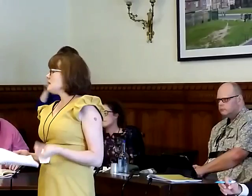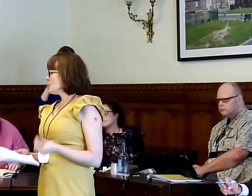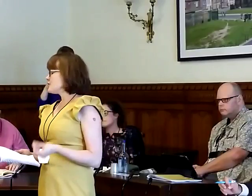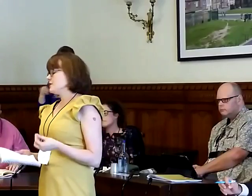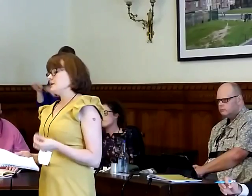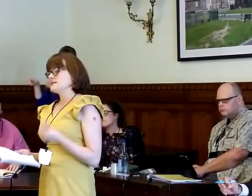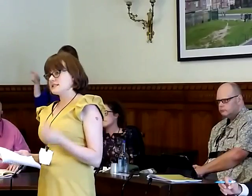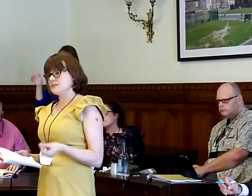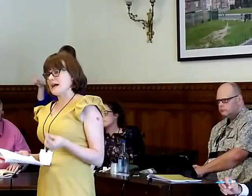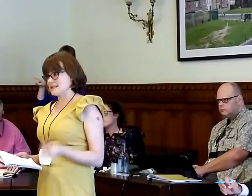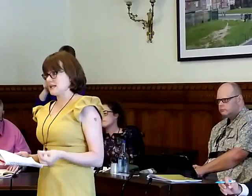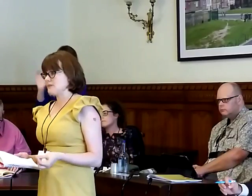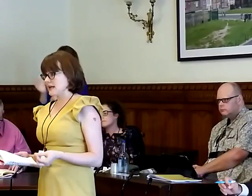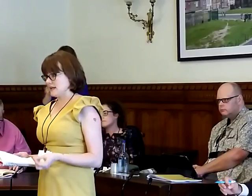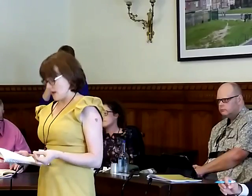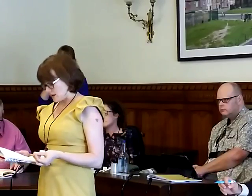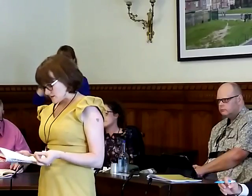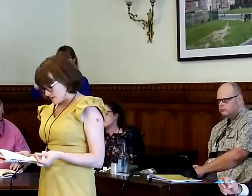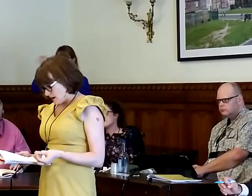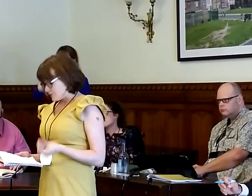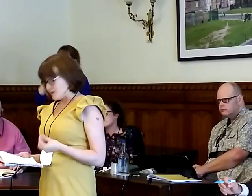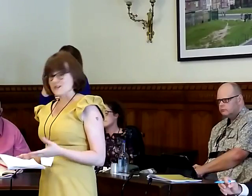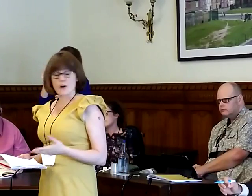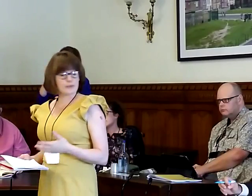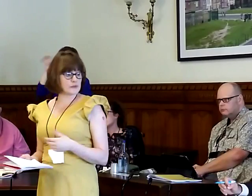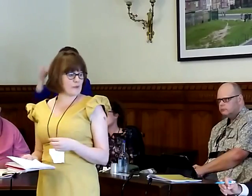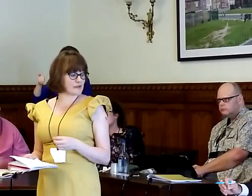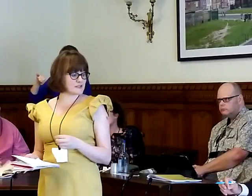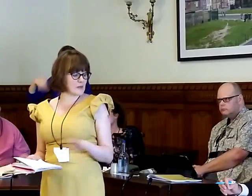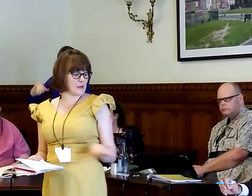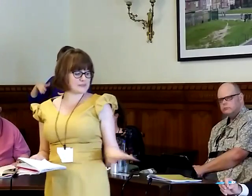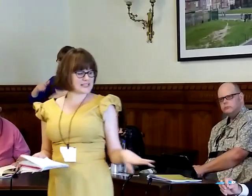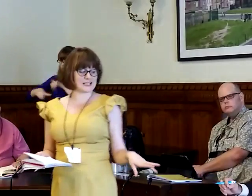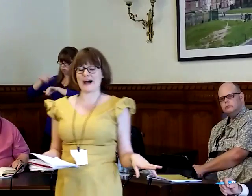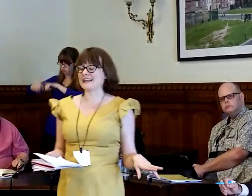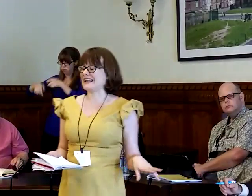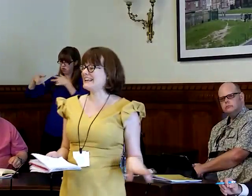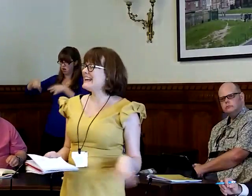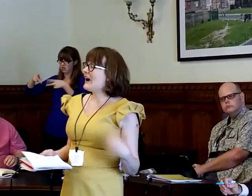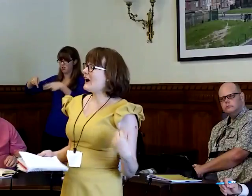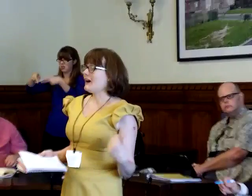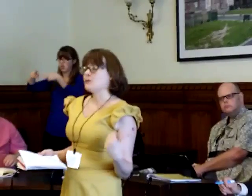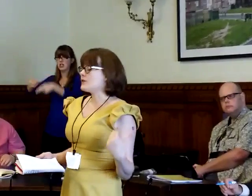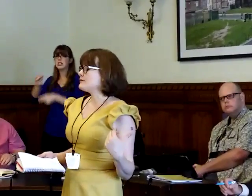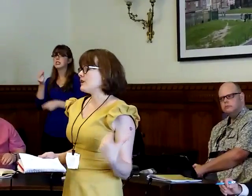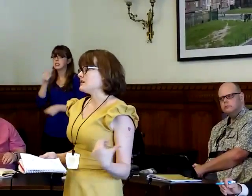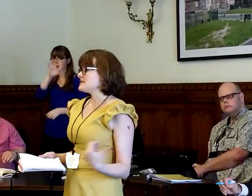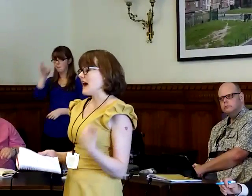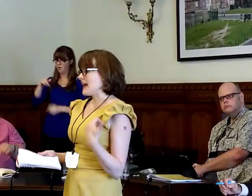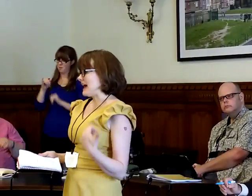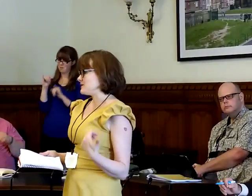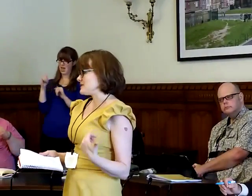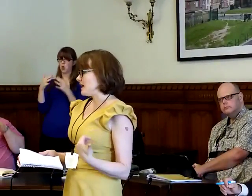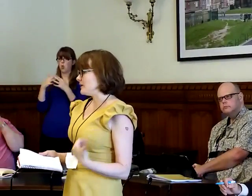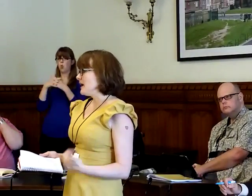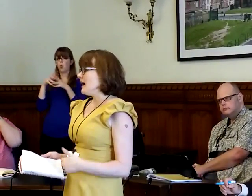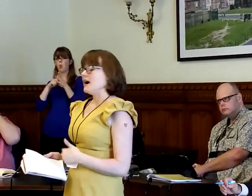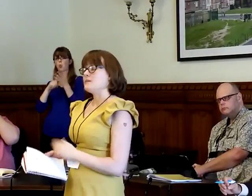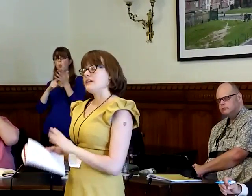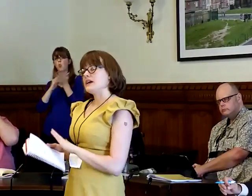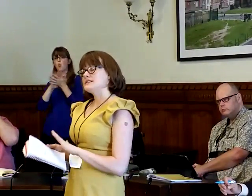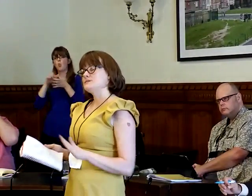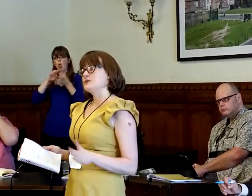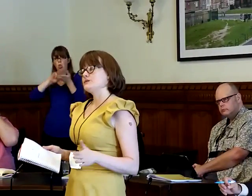boroughs have gone through systematically making cuts. For example, boroughs that come out particularly badly are Waltham Forest and